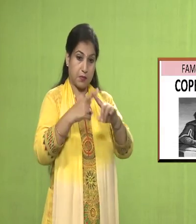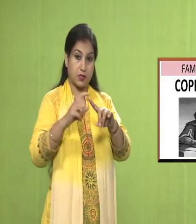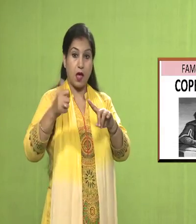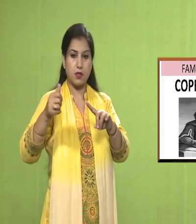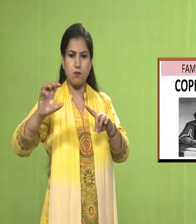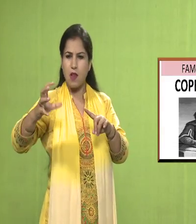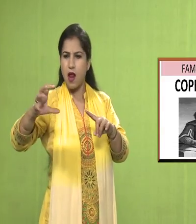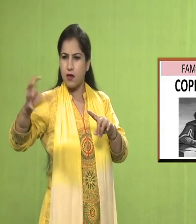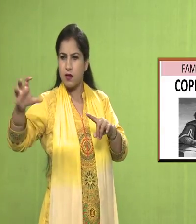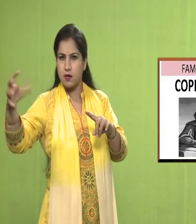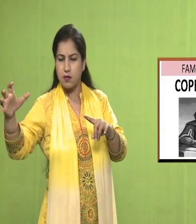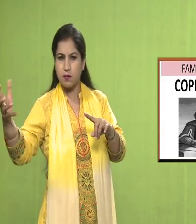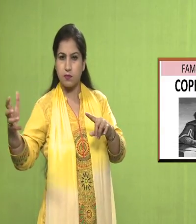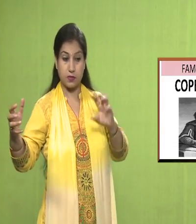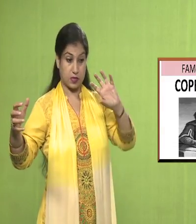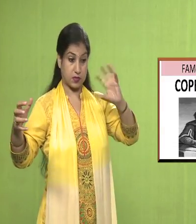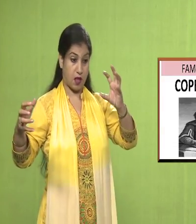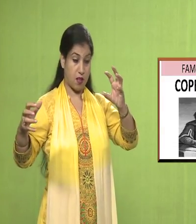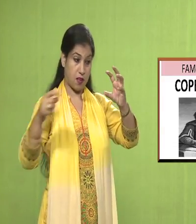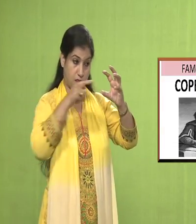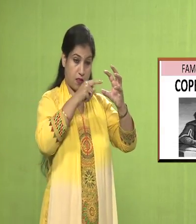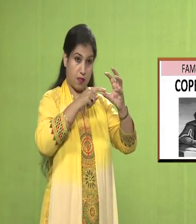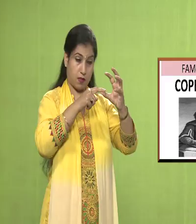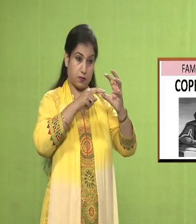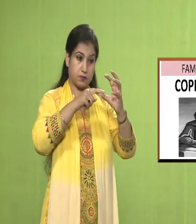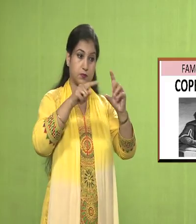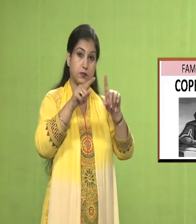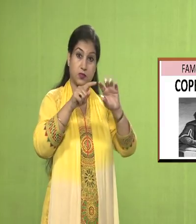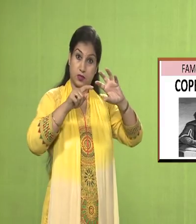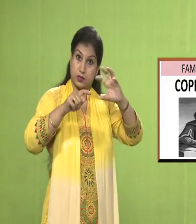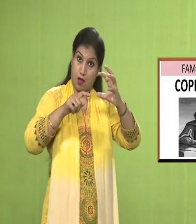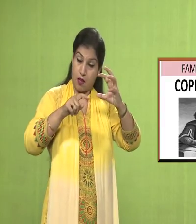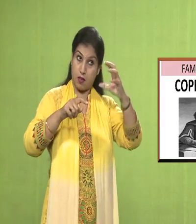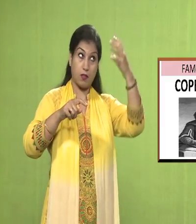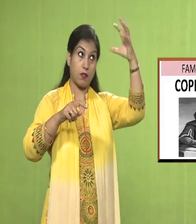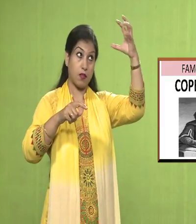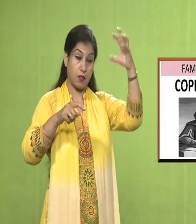planets moved around the Sun in concentric circles.